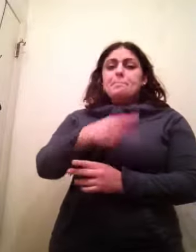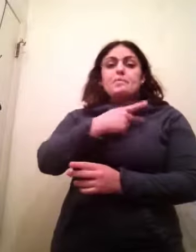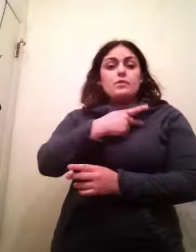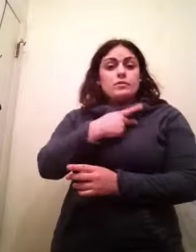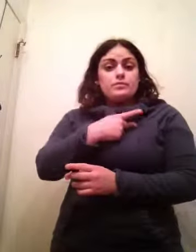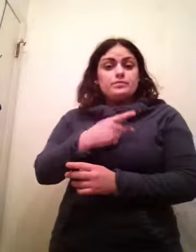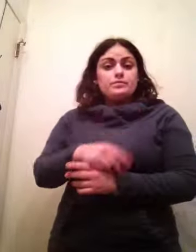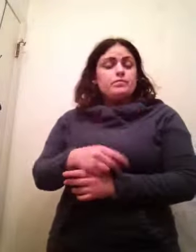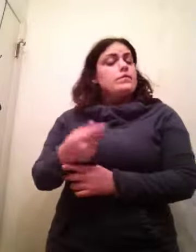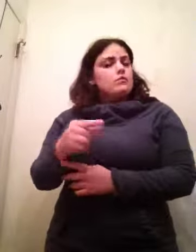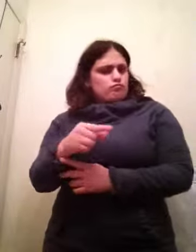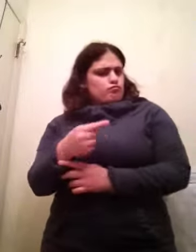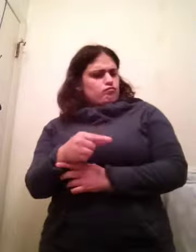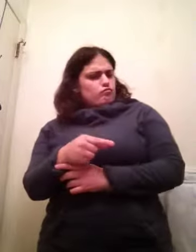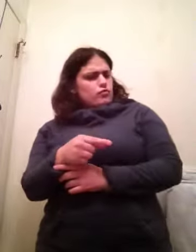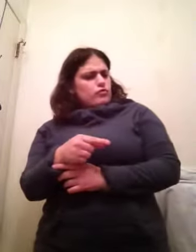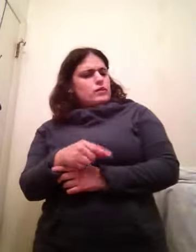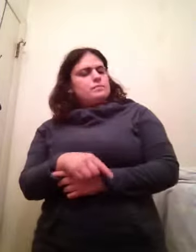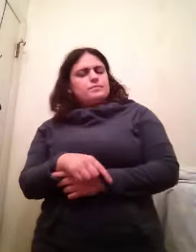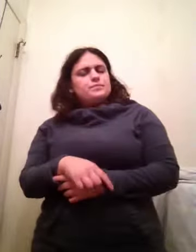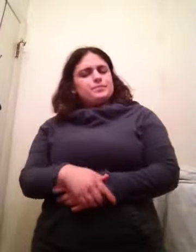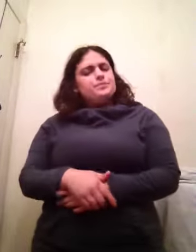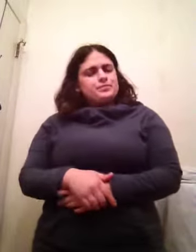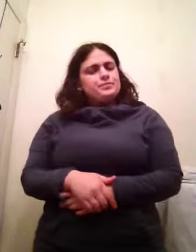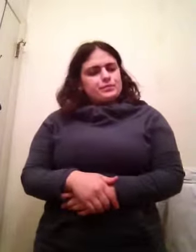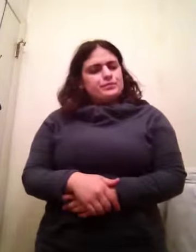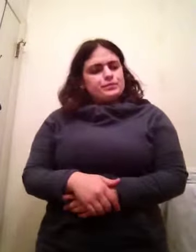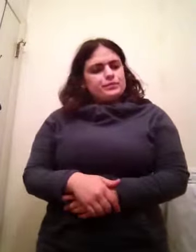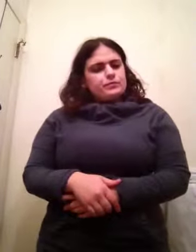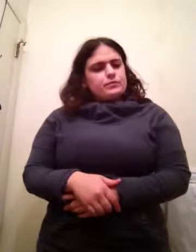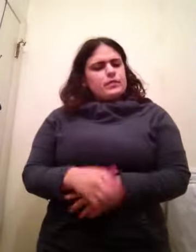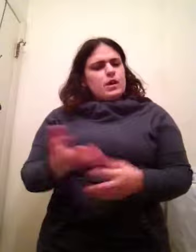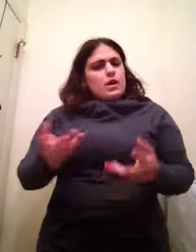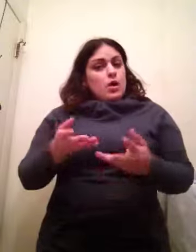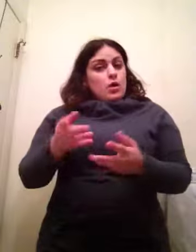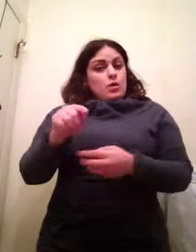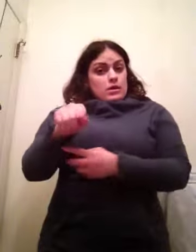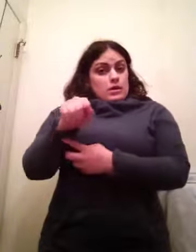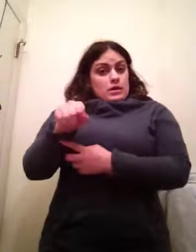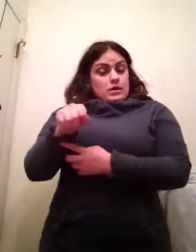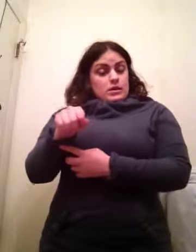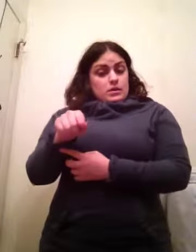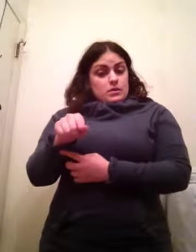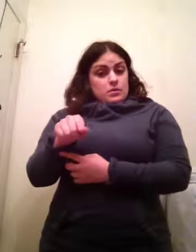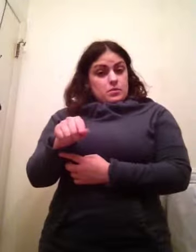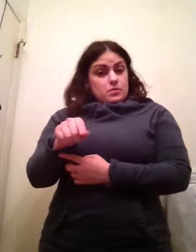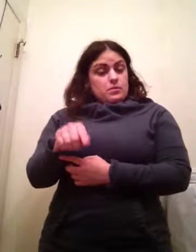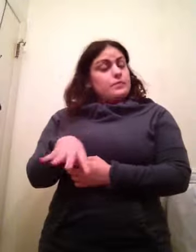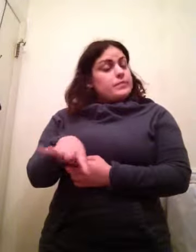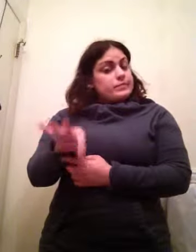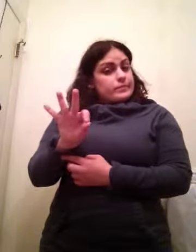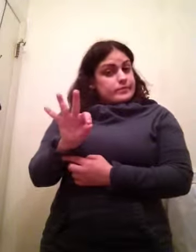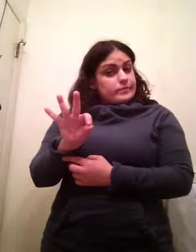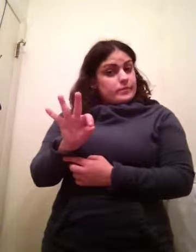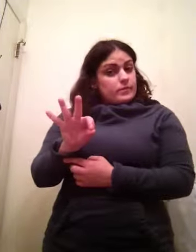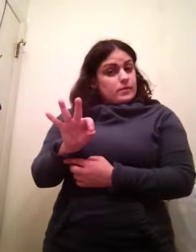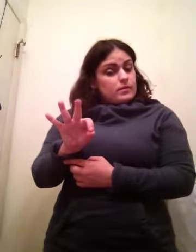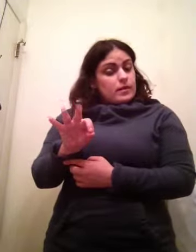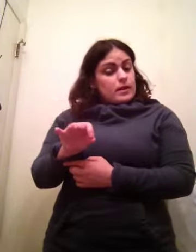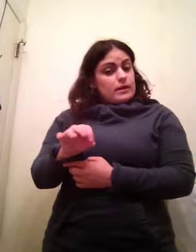your map today to label and find the free states and the slave states. You don't have to do anything with